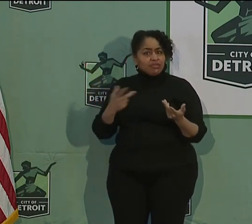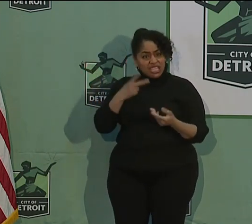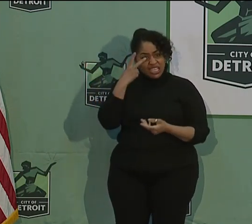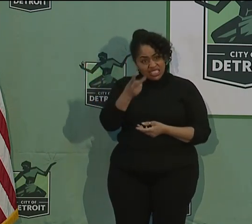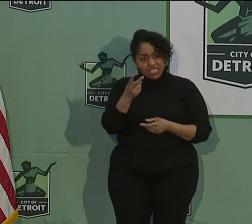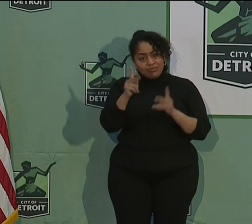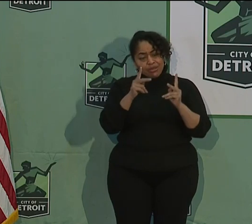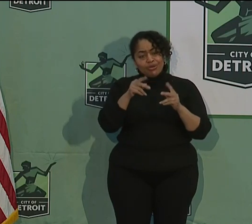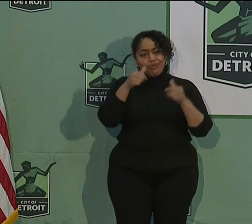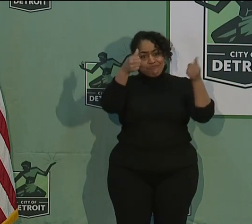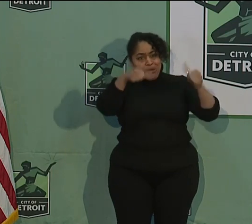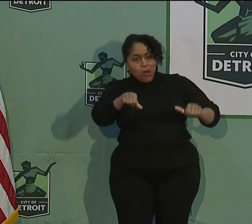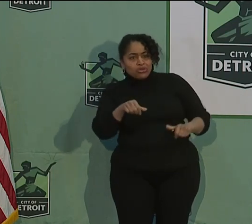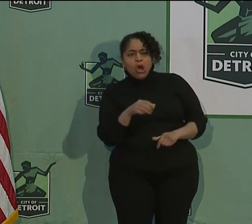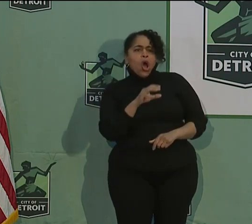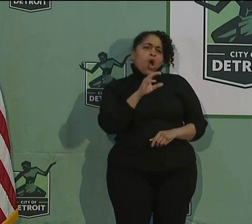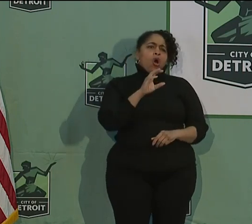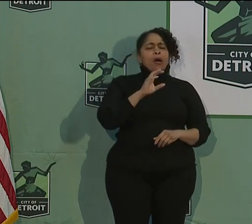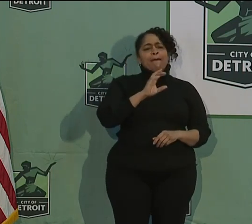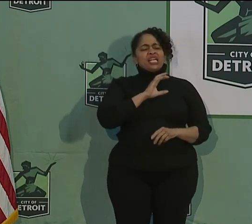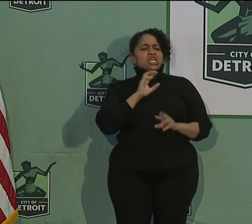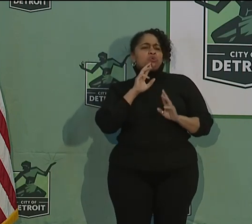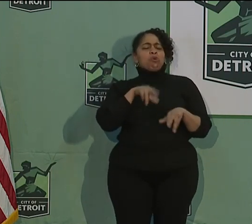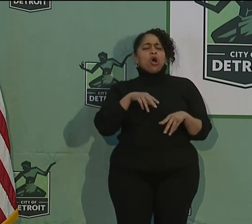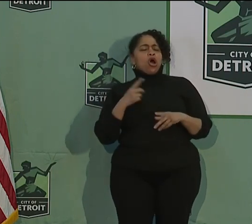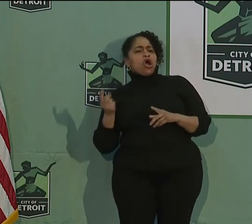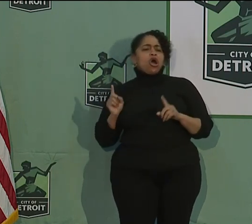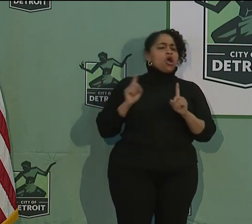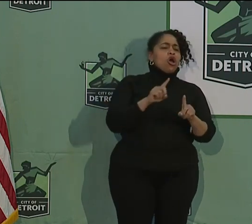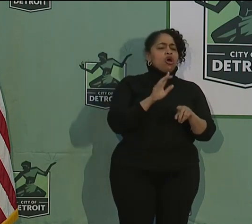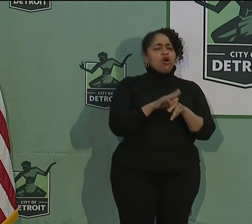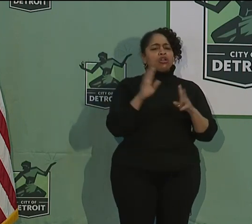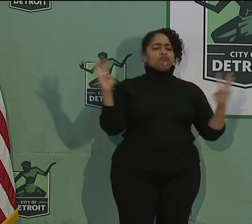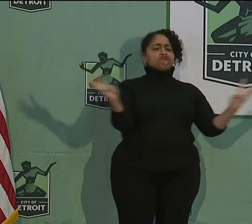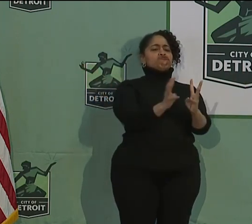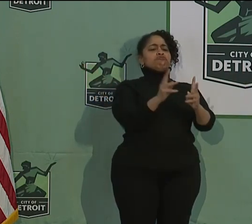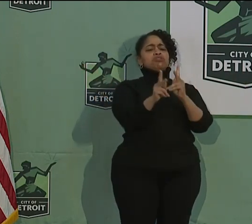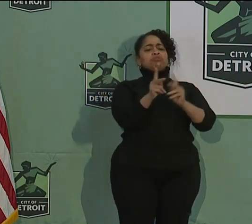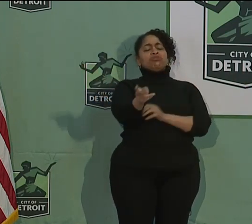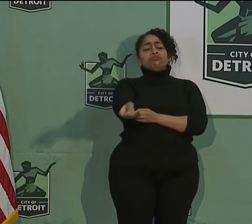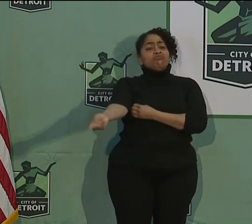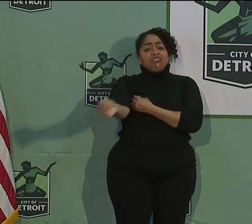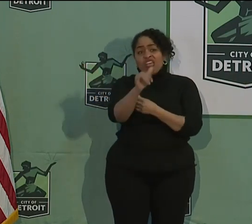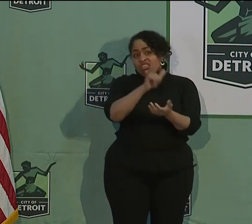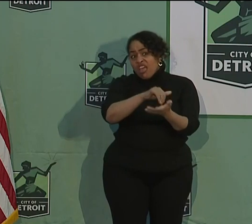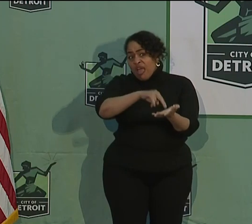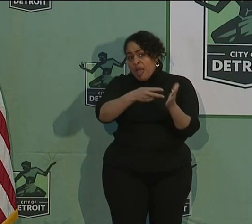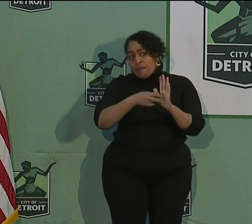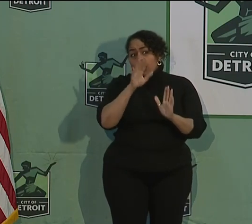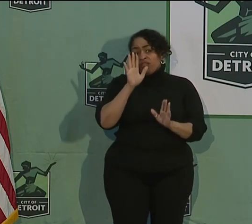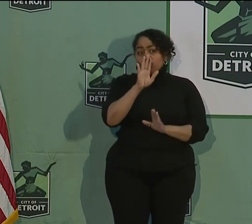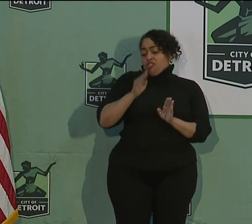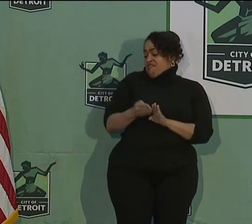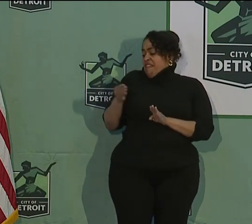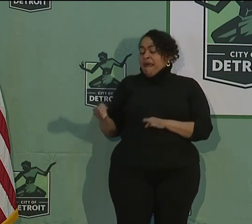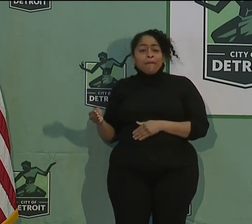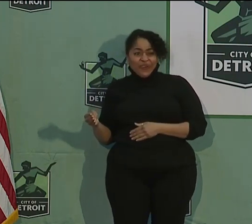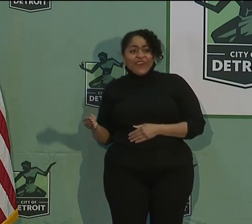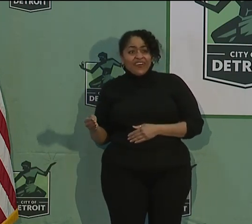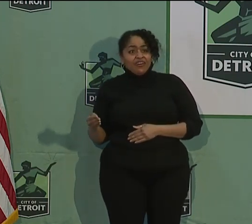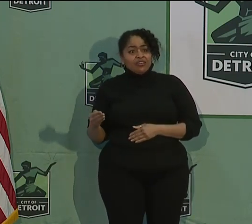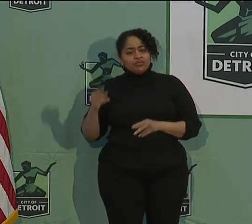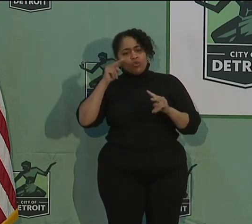media posts about a police report of a group of people, it means that the neighbors in this community